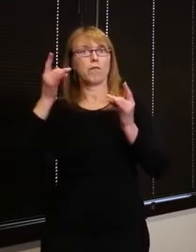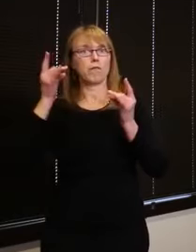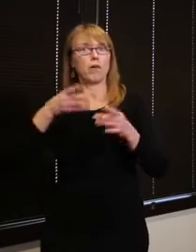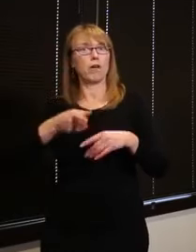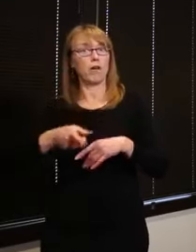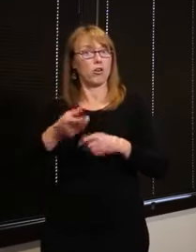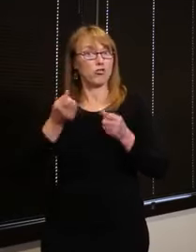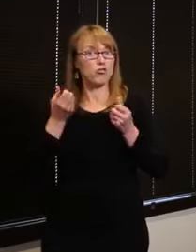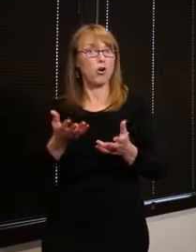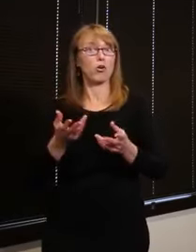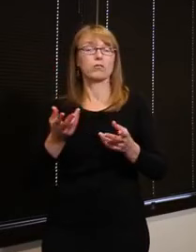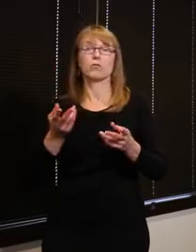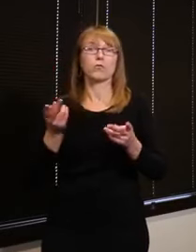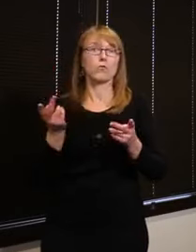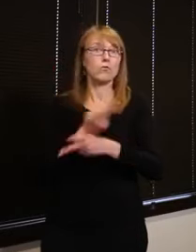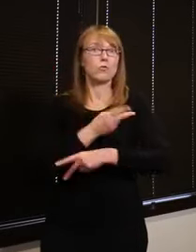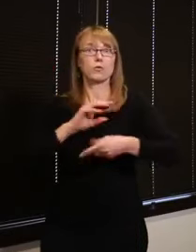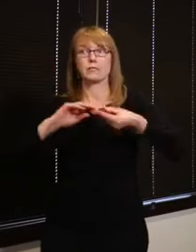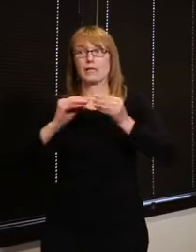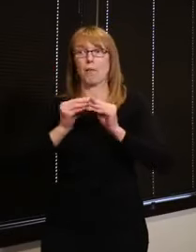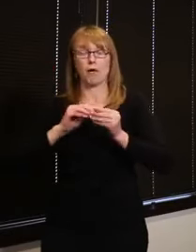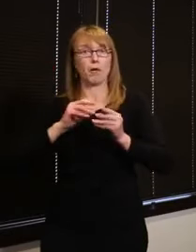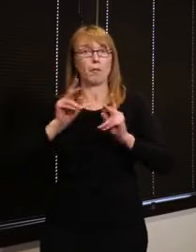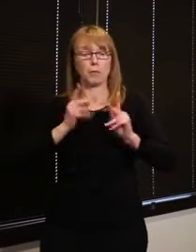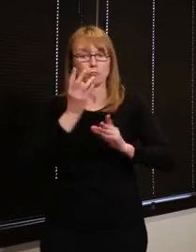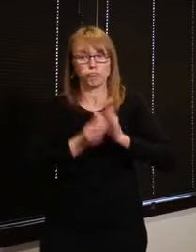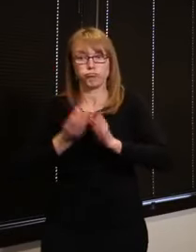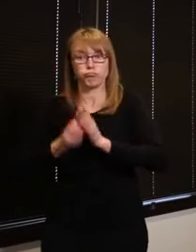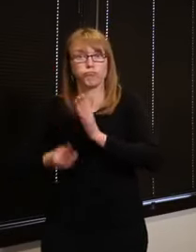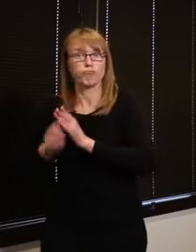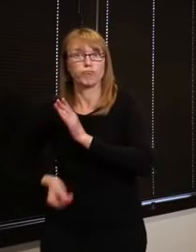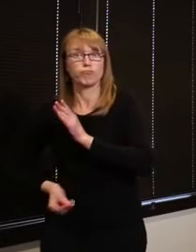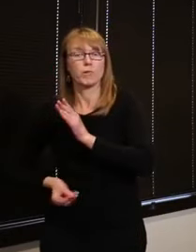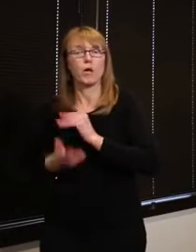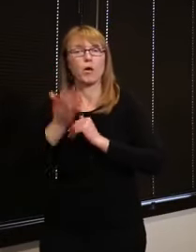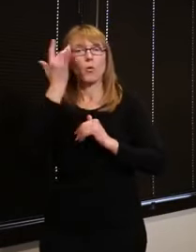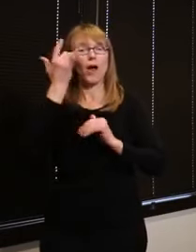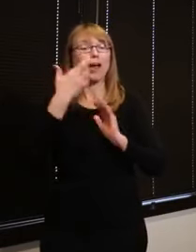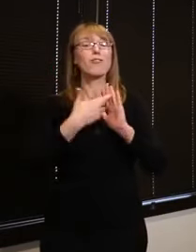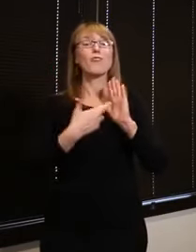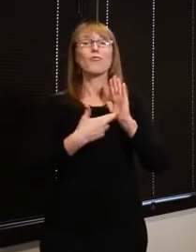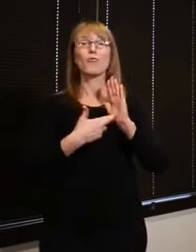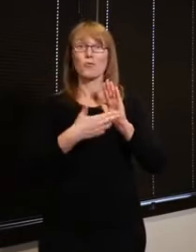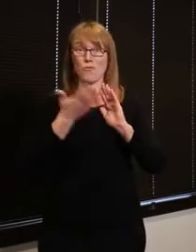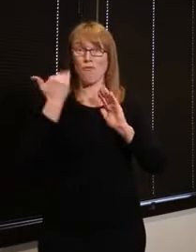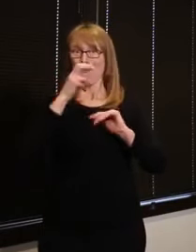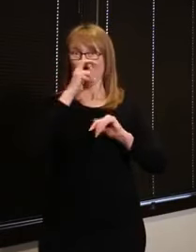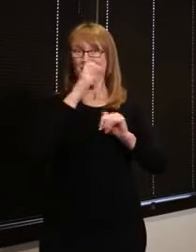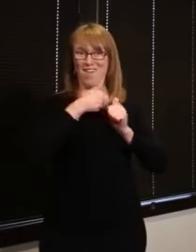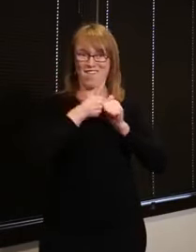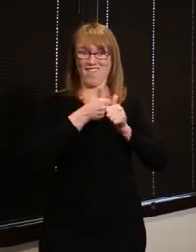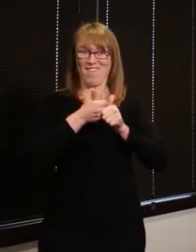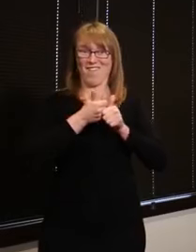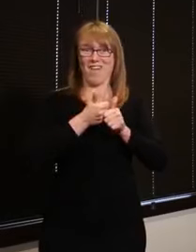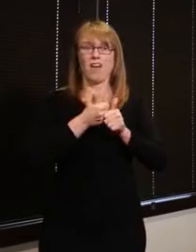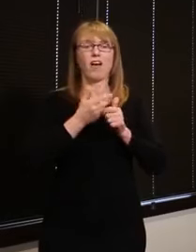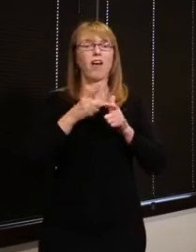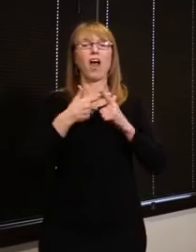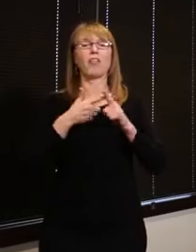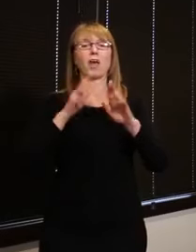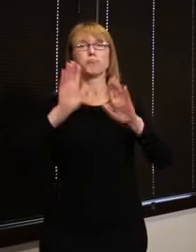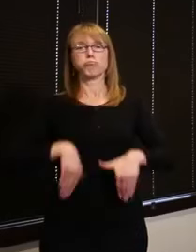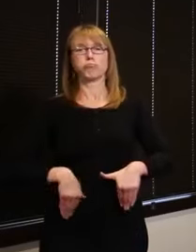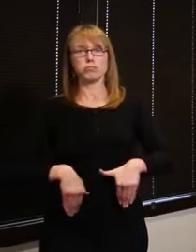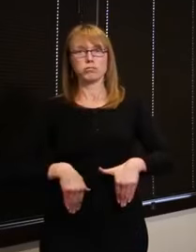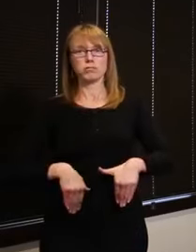initially. And that is rightfully attributed to relaxing of social distancing and the shelter in place orders.